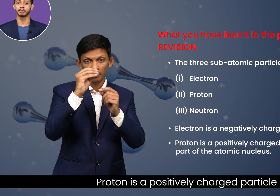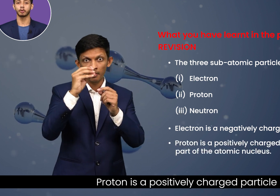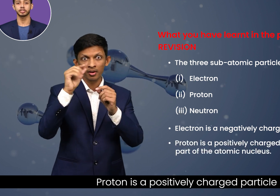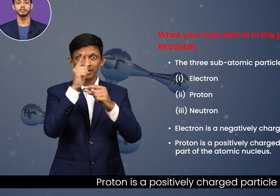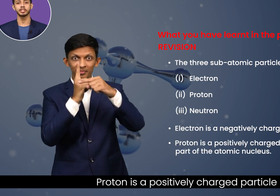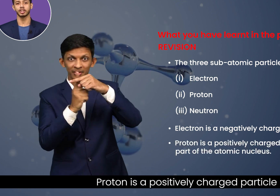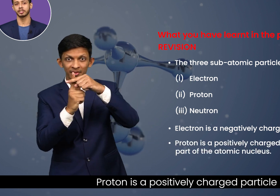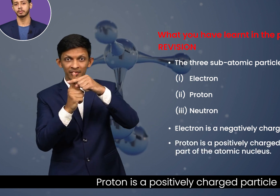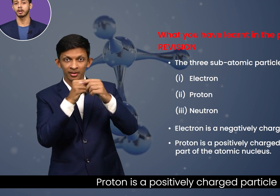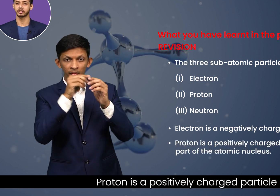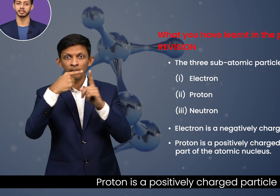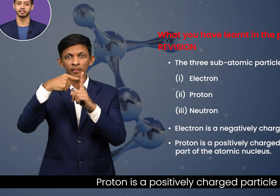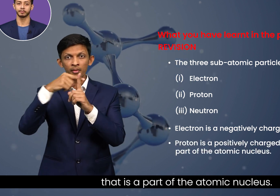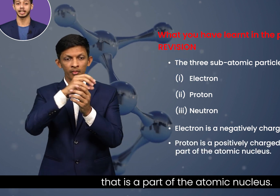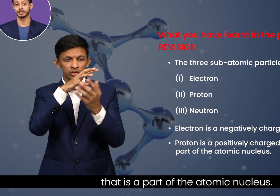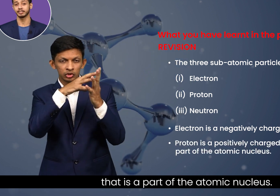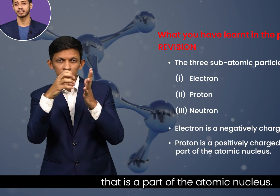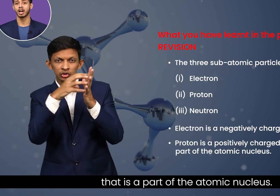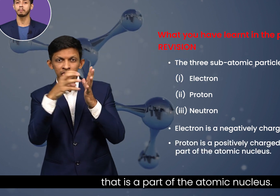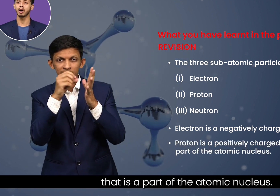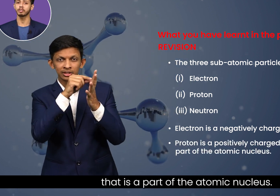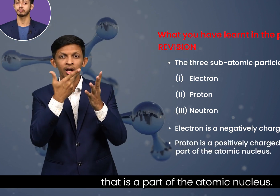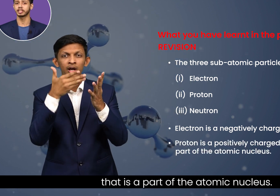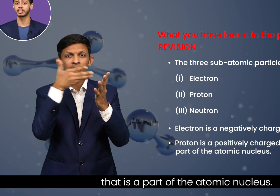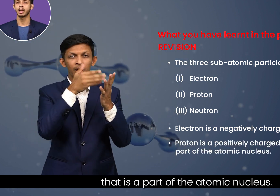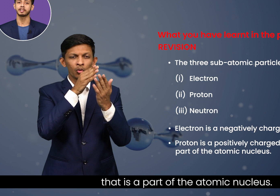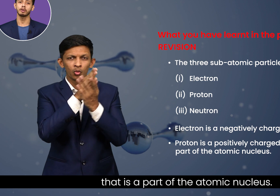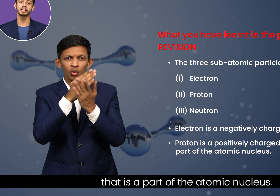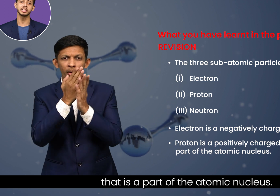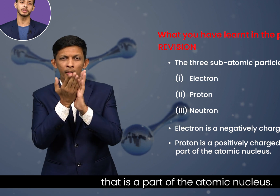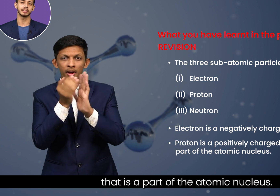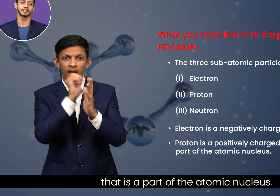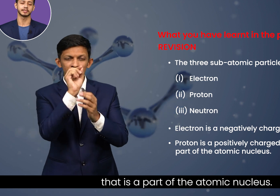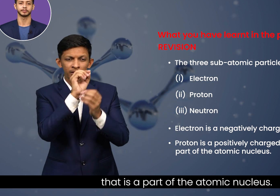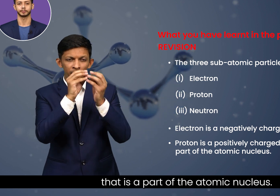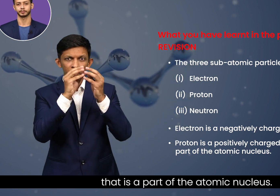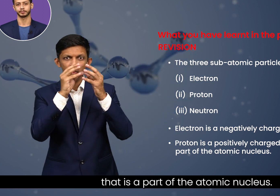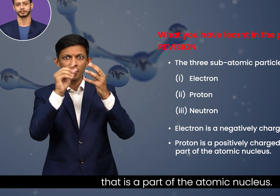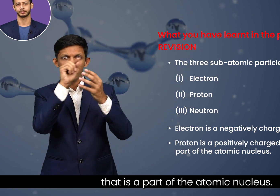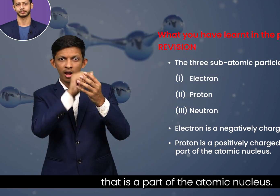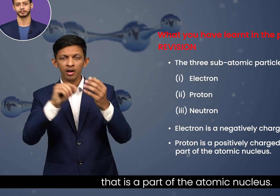Proton is a positively charged particle that is a part of the atomic nucleus.